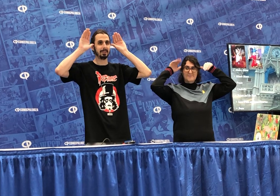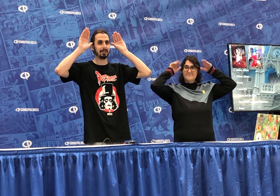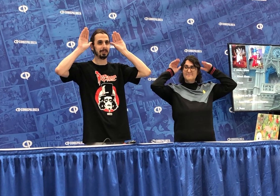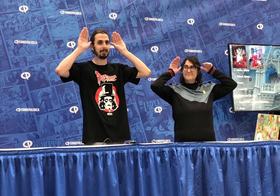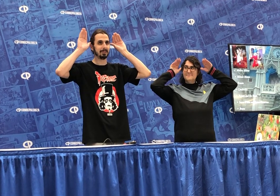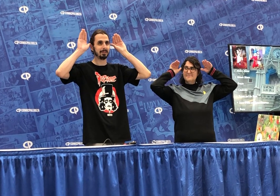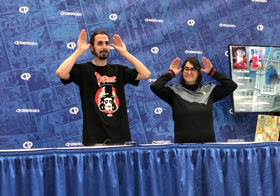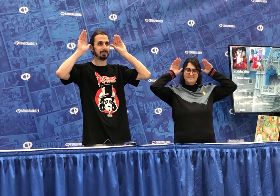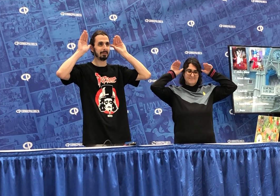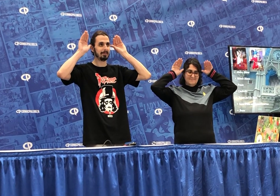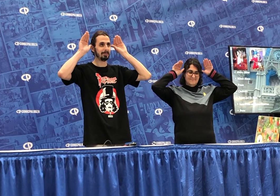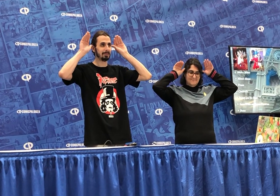Dumbo.